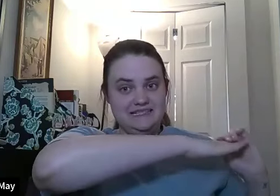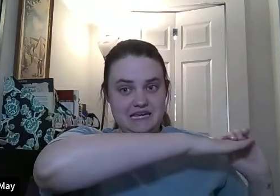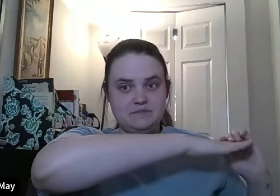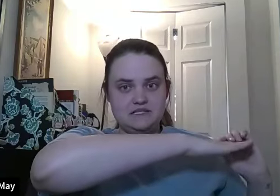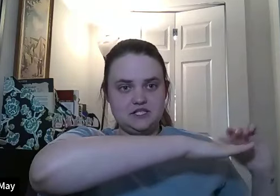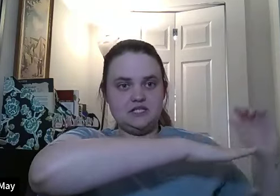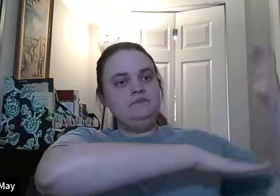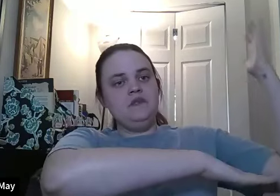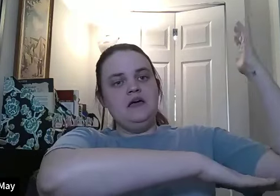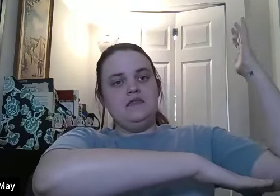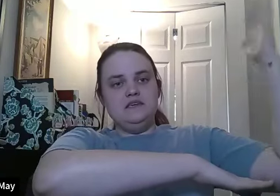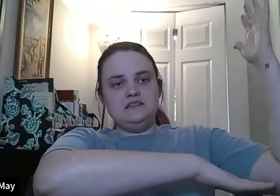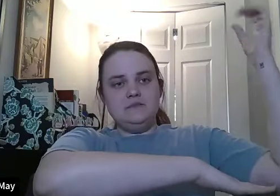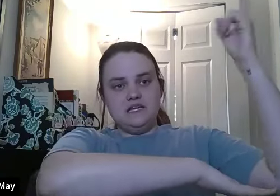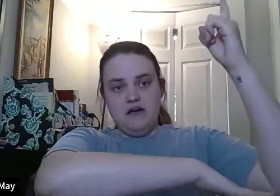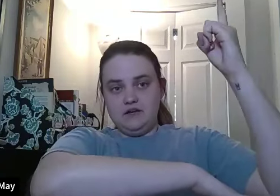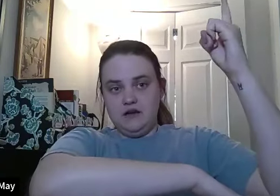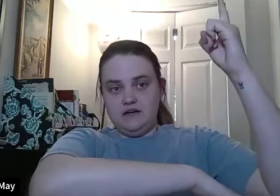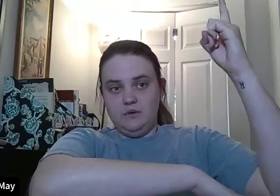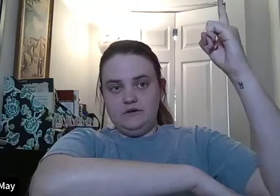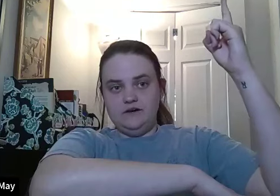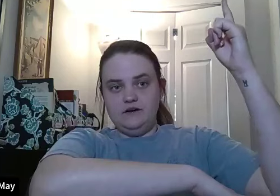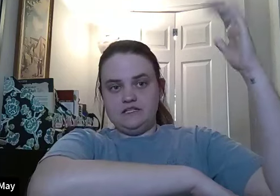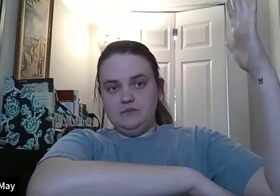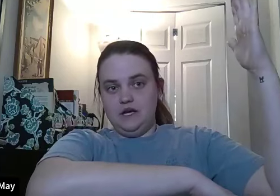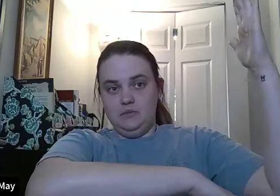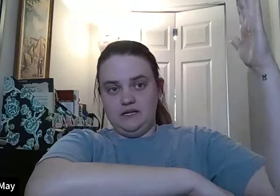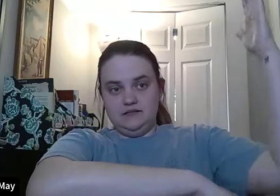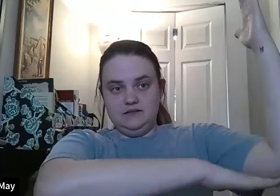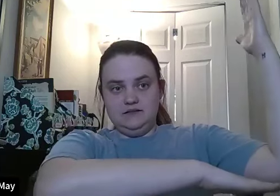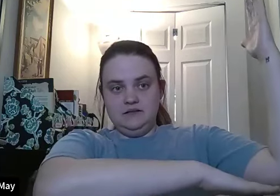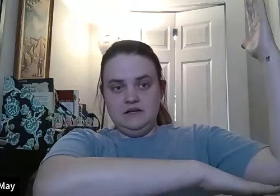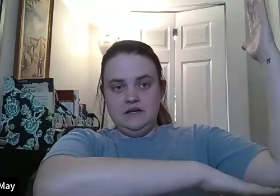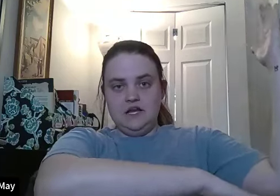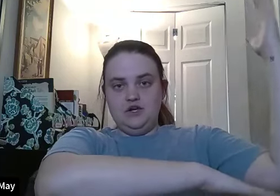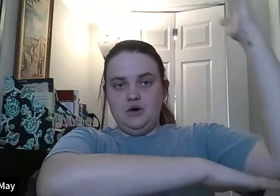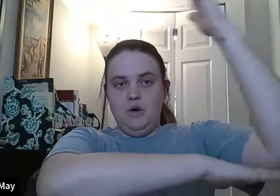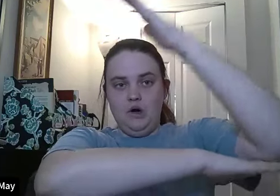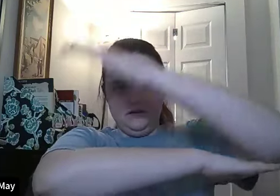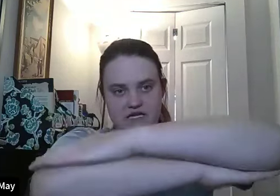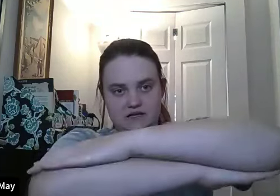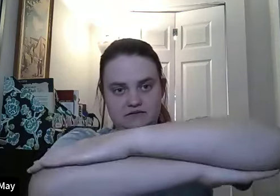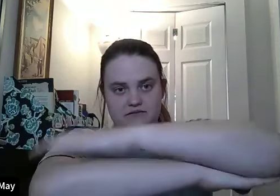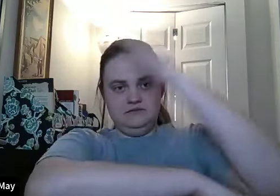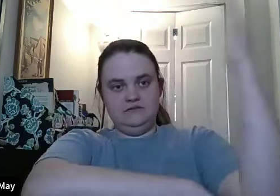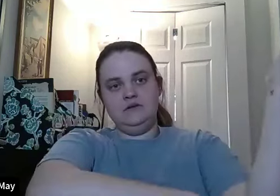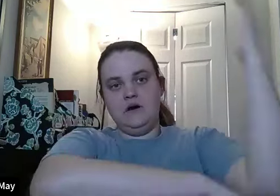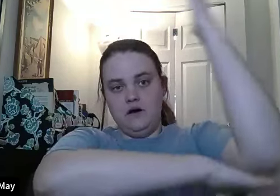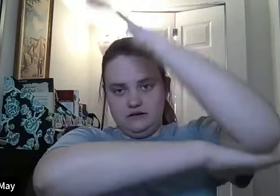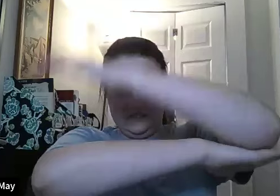day position. This time, instead of having your hand and a pointer finger, it's going to be open. And you go all day, all day,